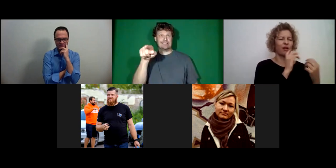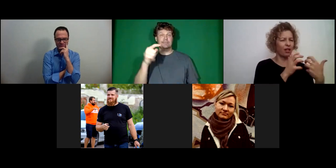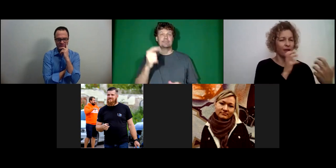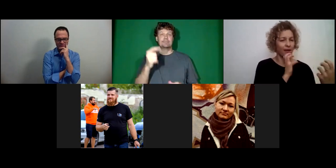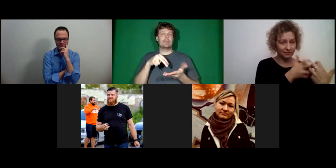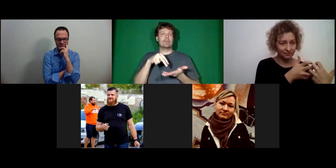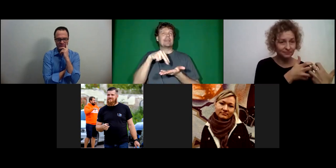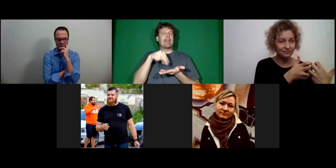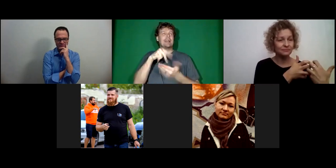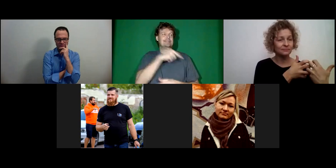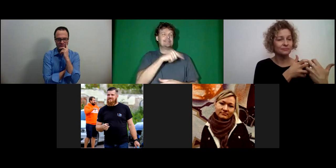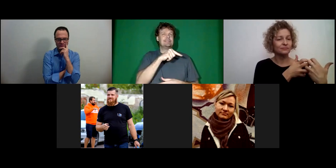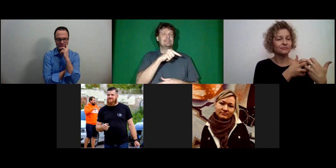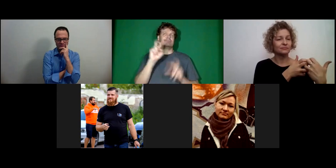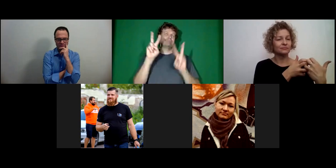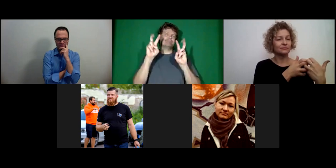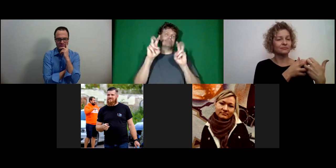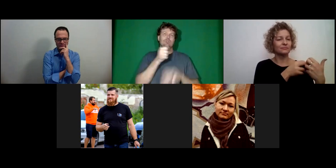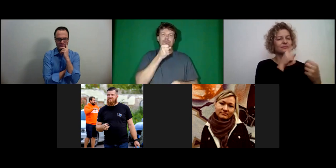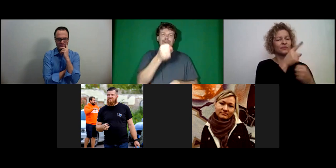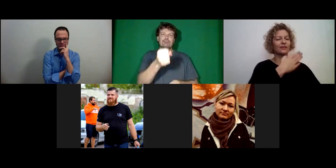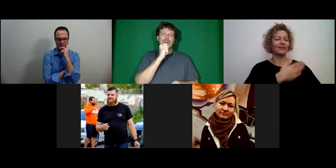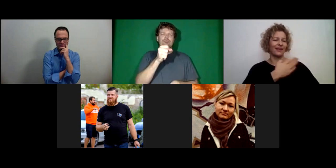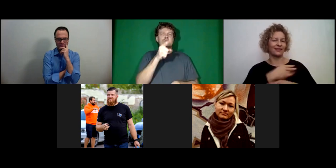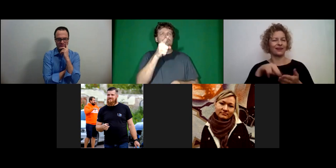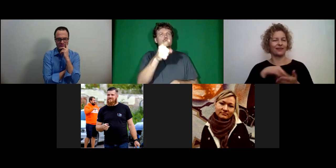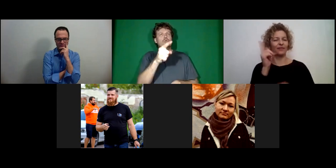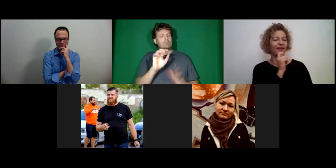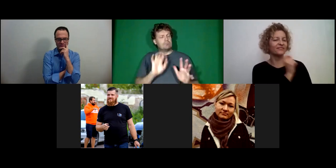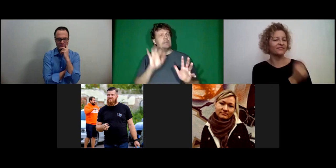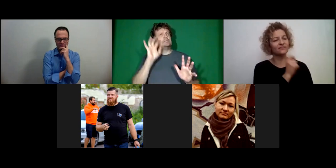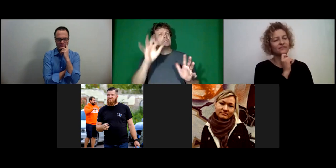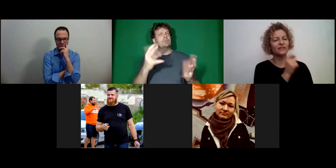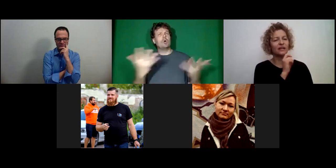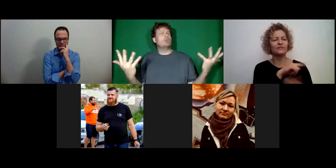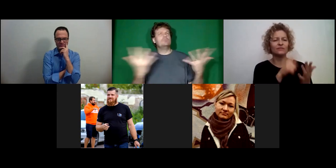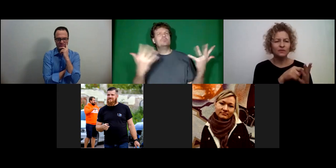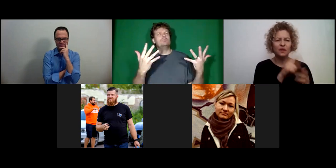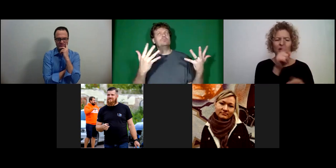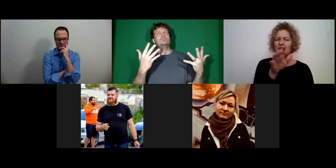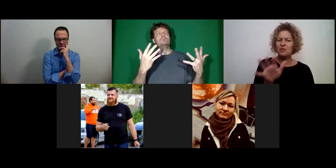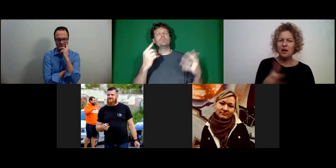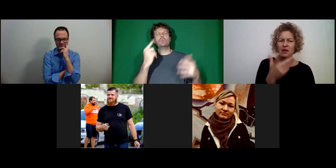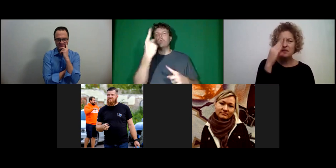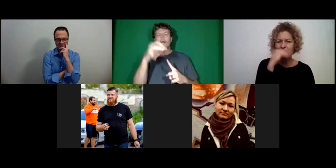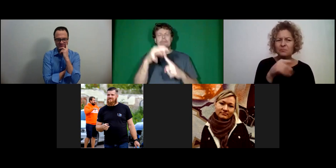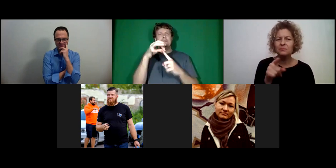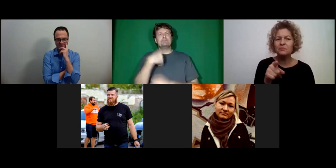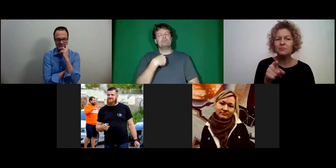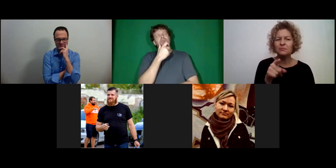She's the one that helps with the communication aspect. I mean, there was one journalist that